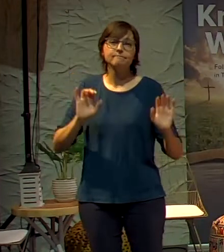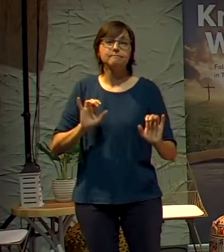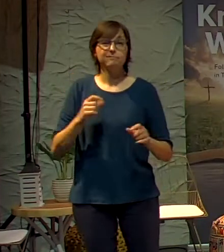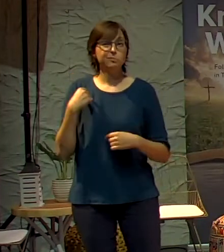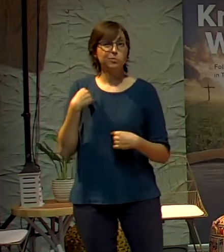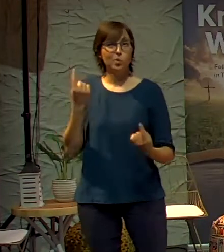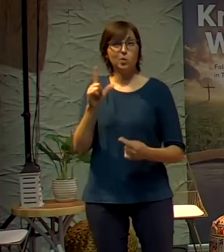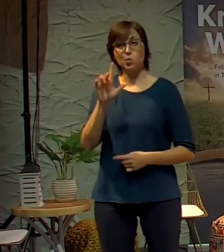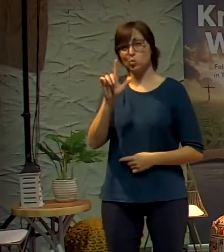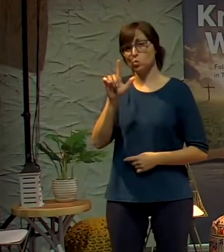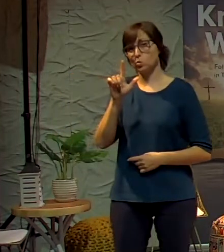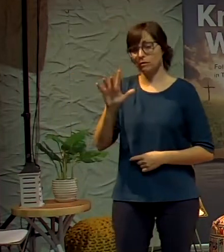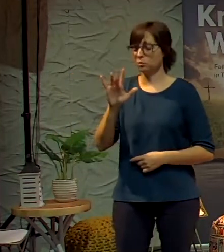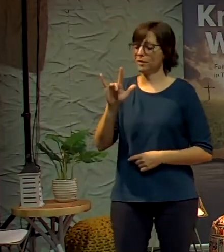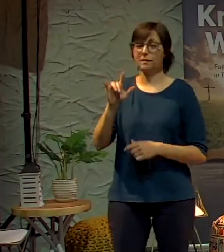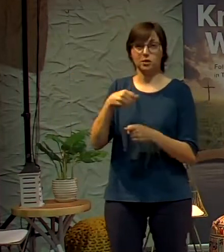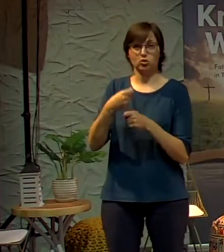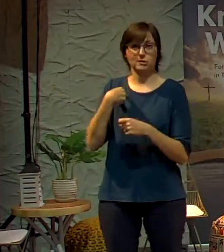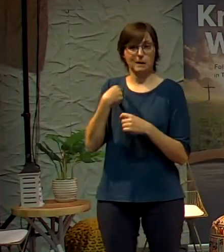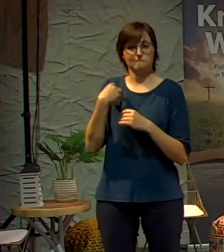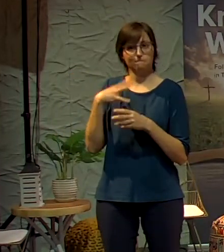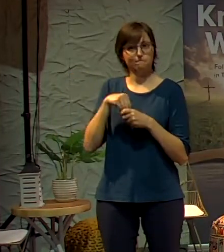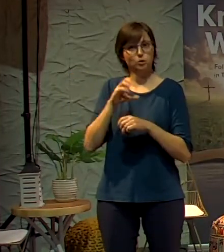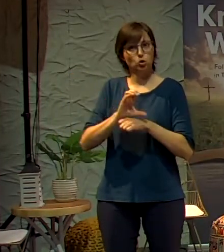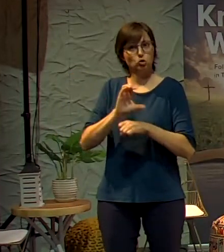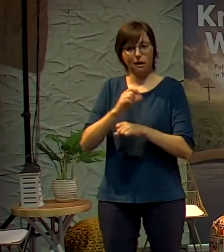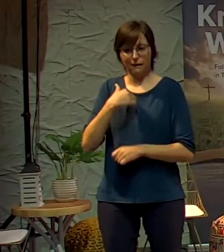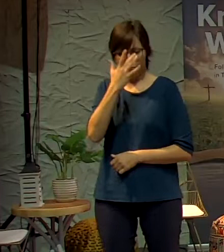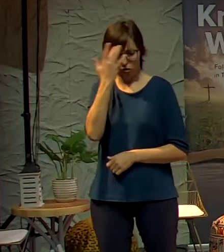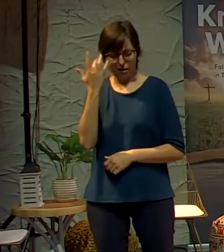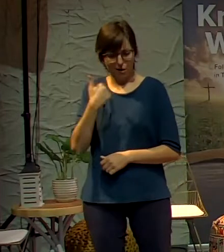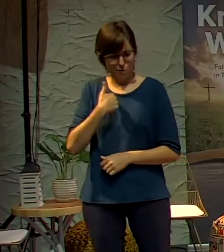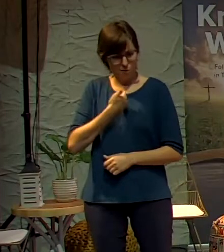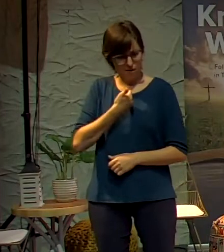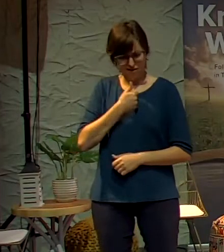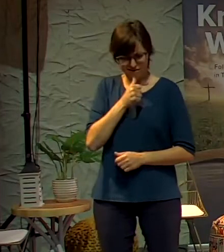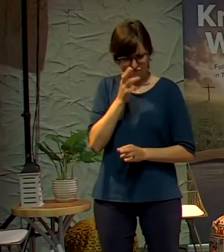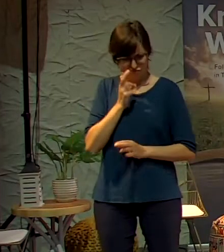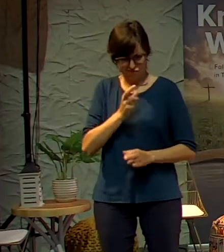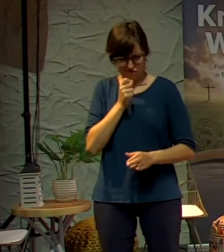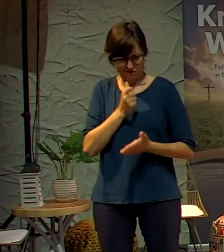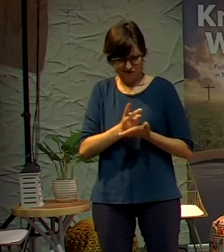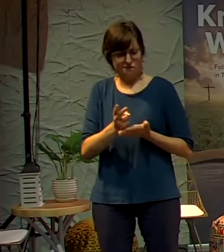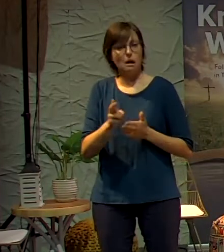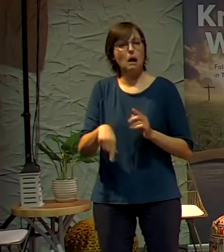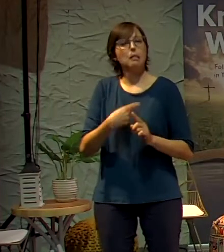years. I forget how much of a disreputable character I am until I actually tell the story once again.